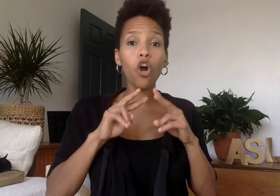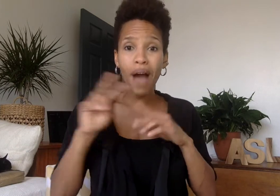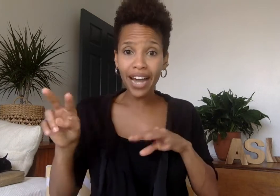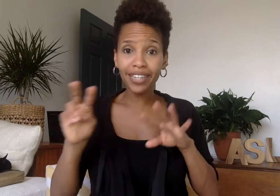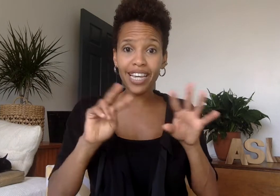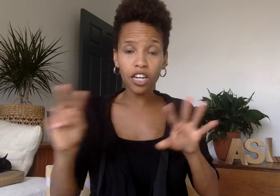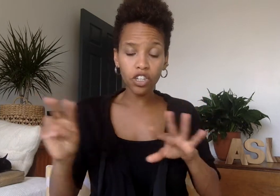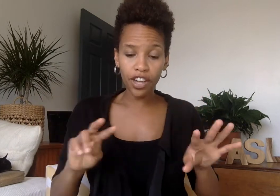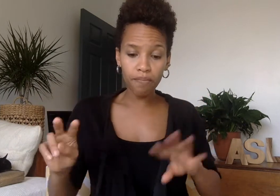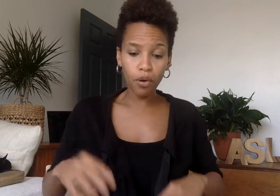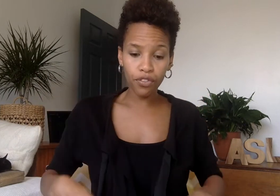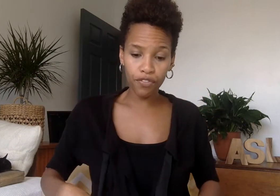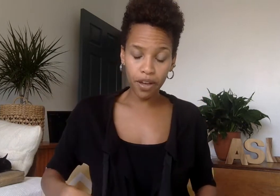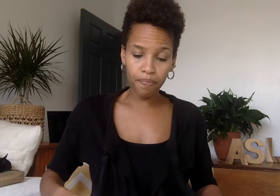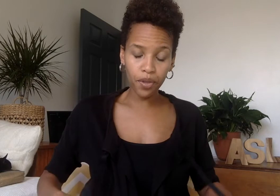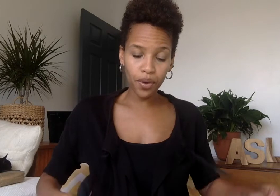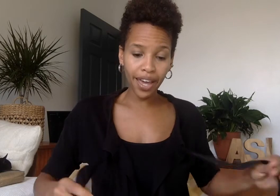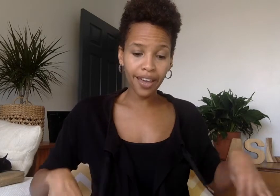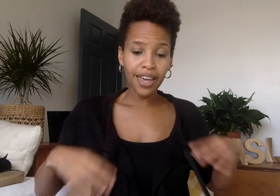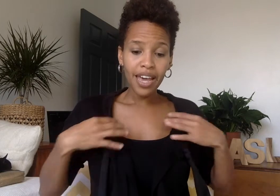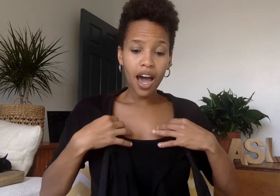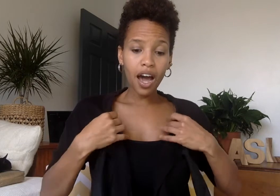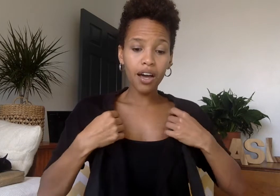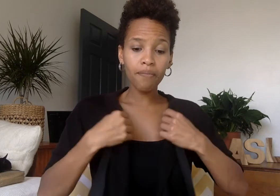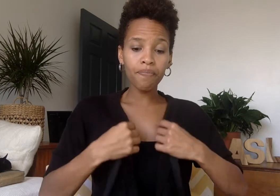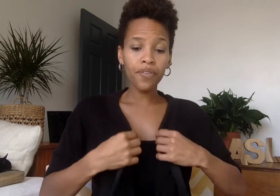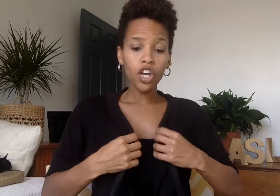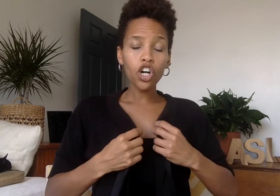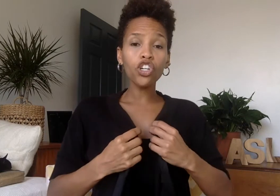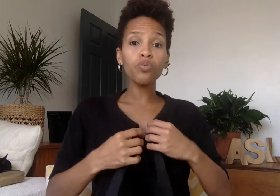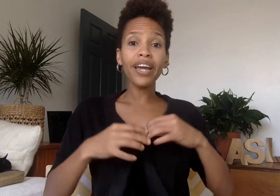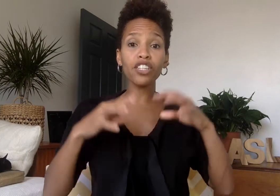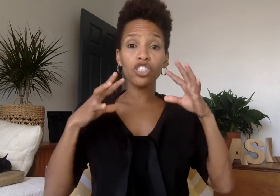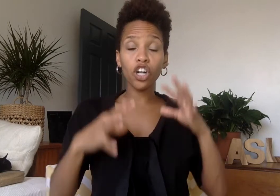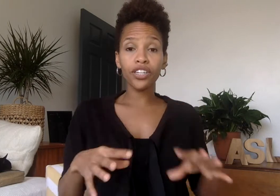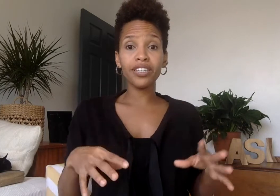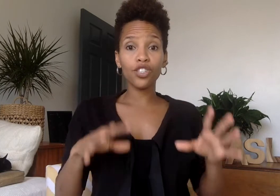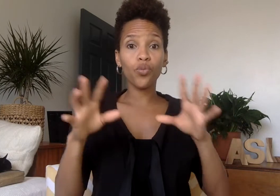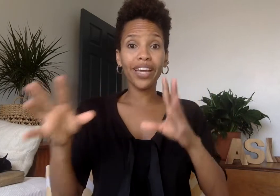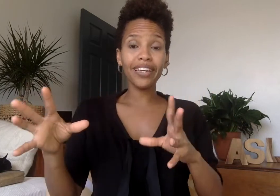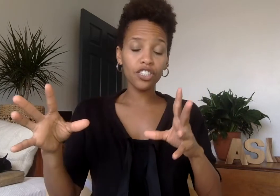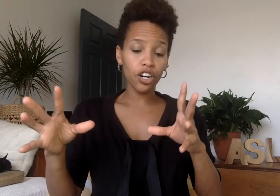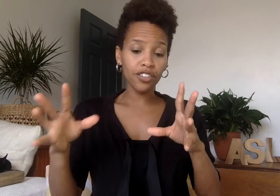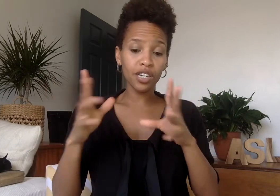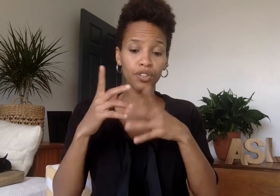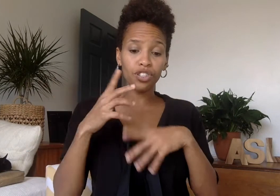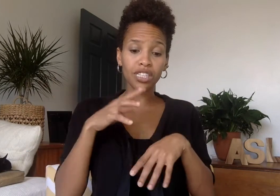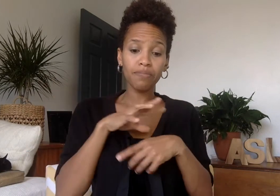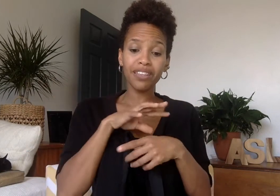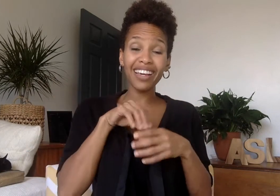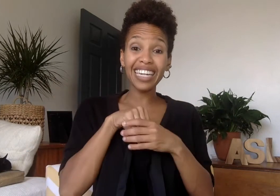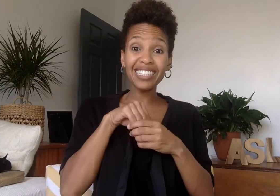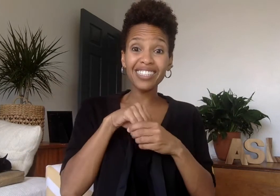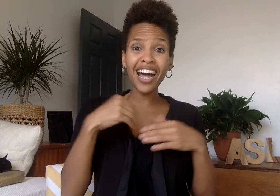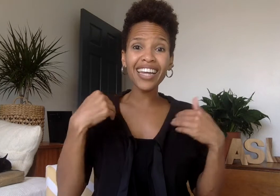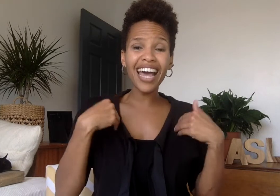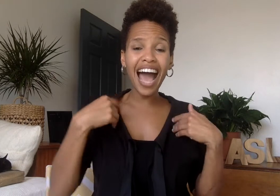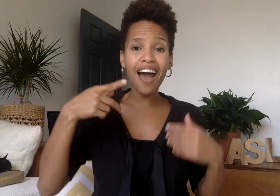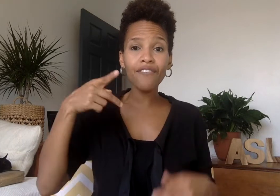back and take a look at both of them, okay? A good way to start it is the way he starts it, which is something like inside, have, and